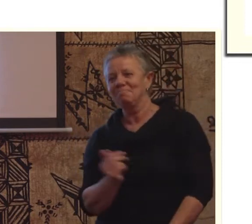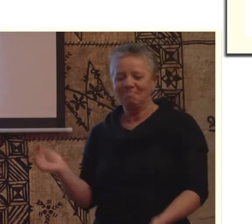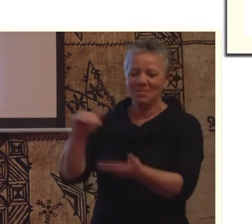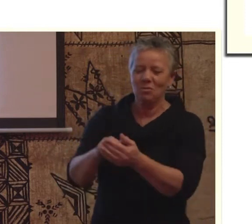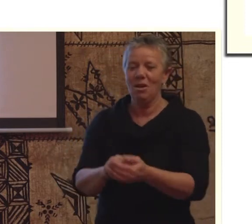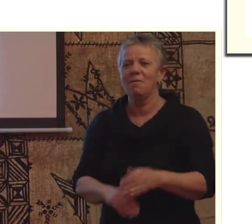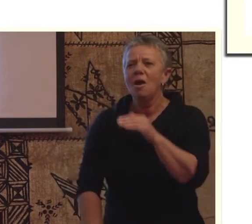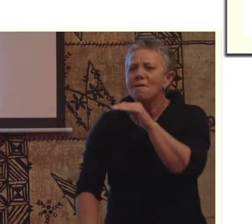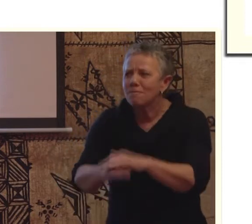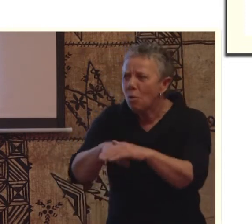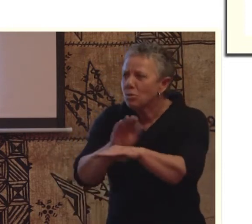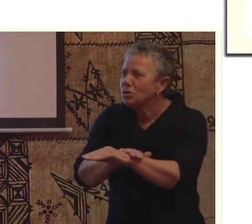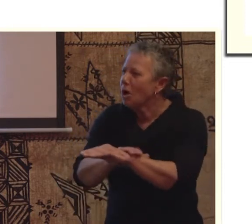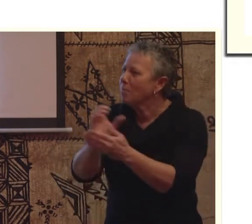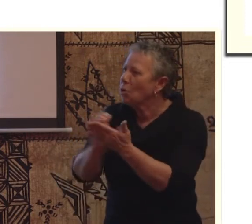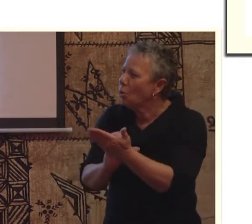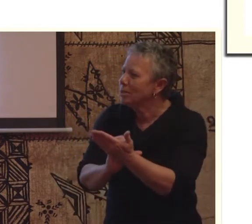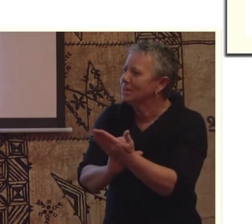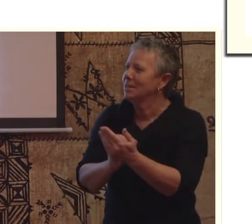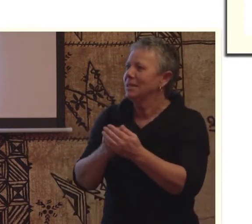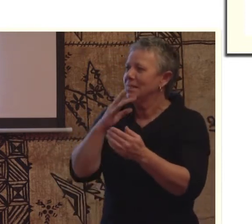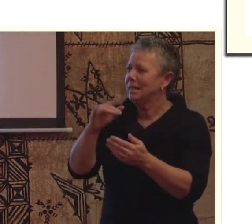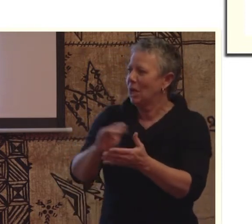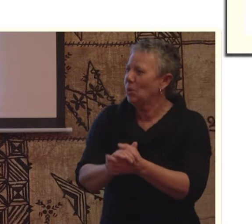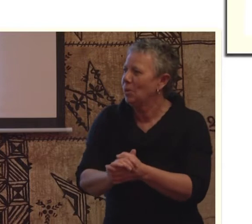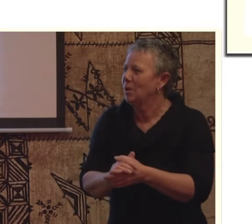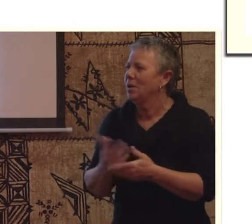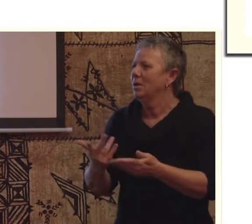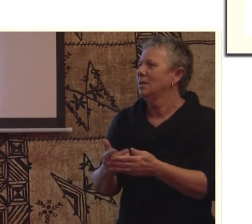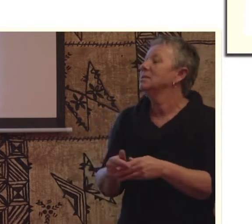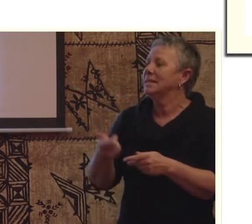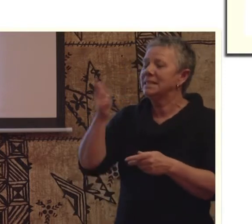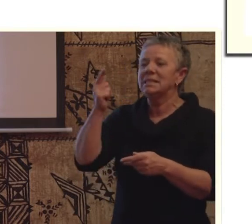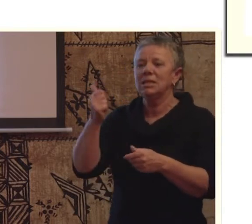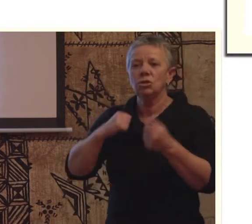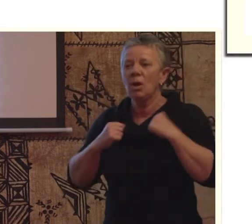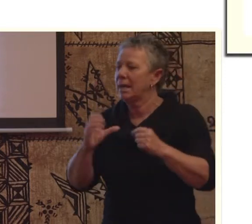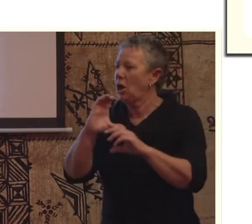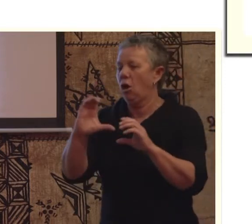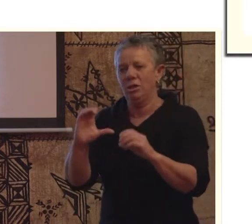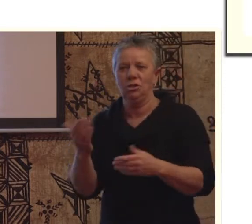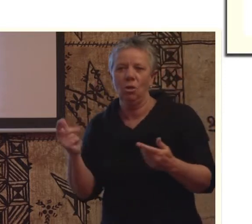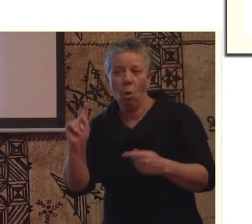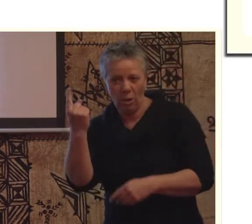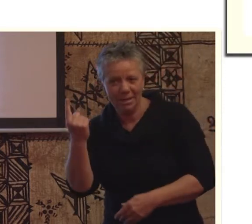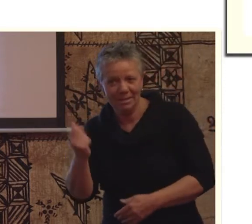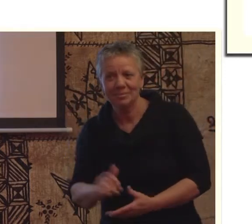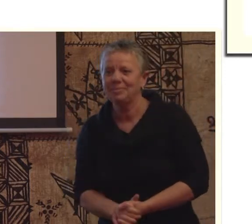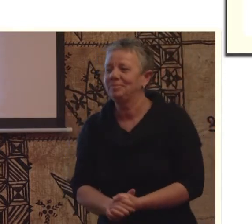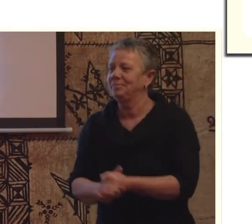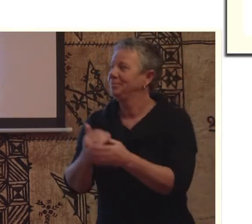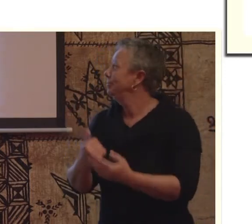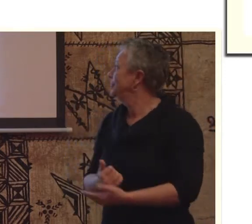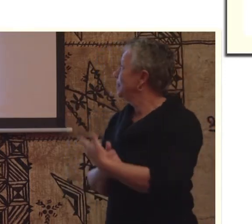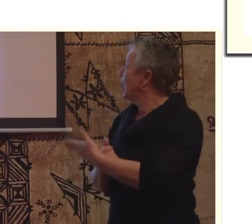an immersion course at Te Wānanga Takiura Teacher Training College in Auckland. There I